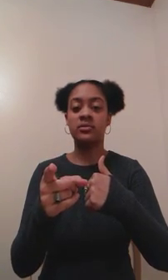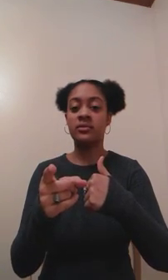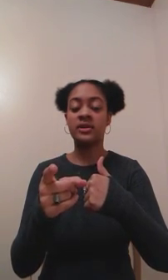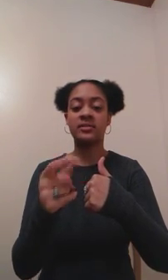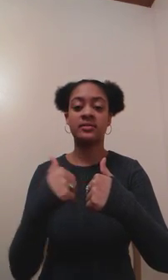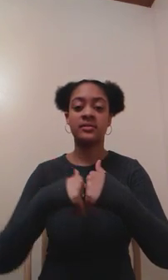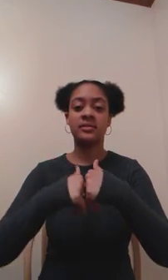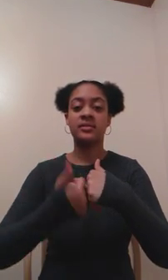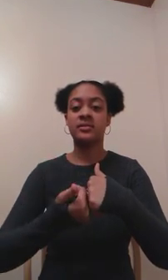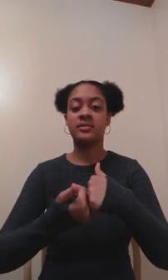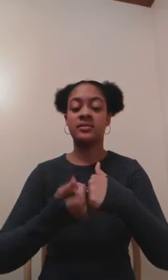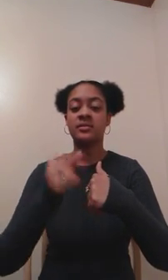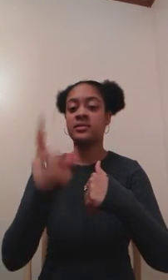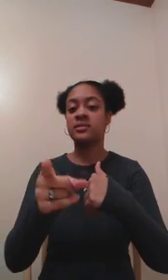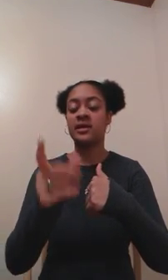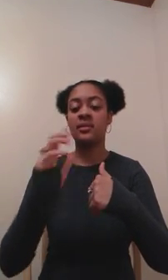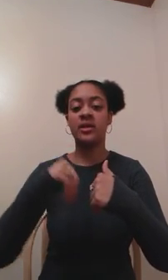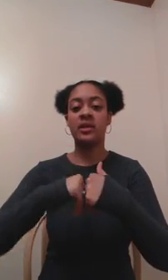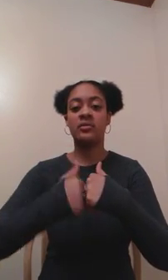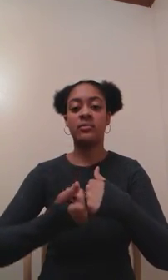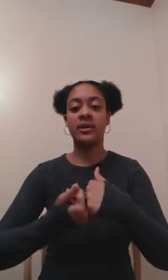you. It's the same thing either way.